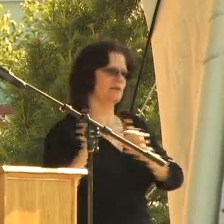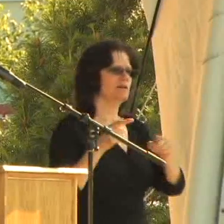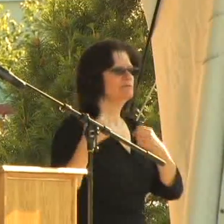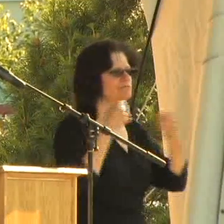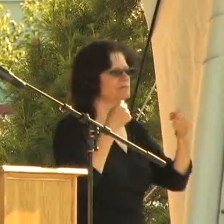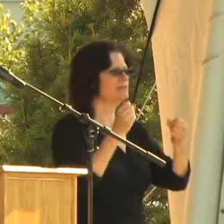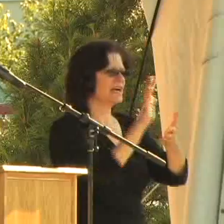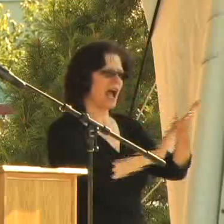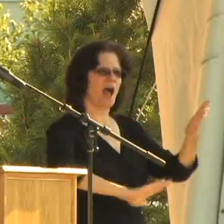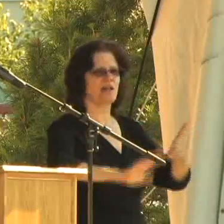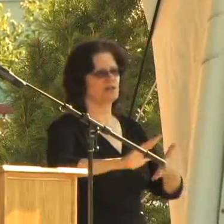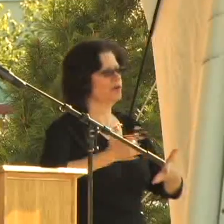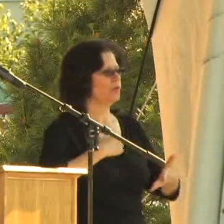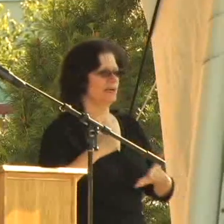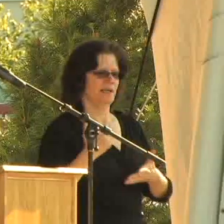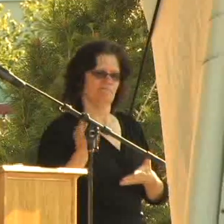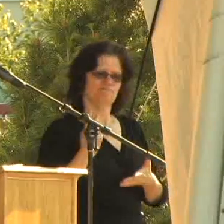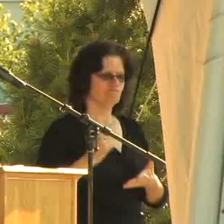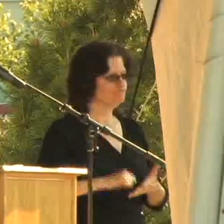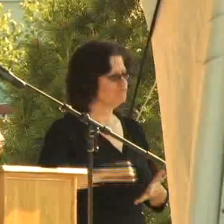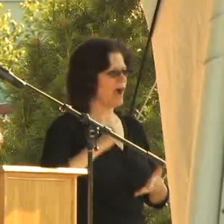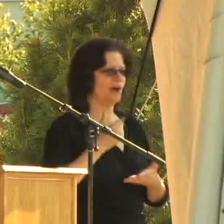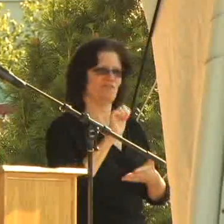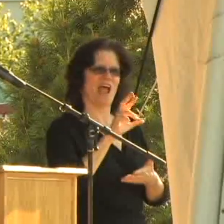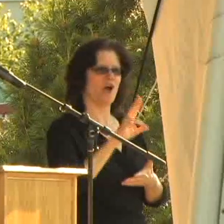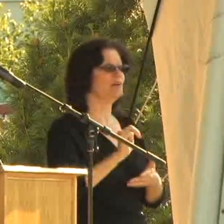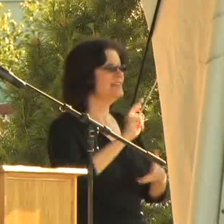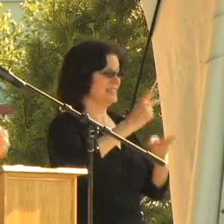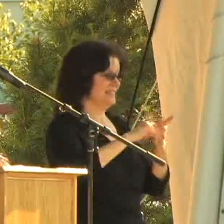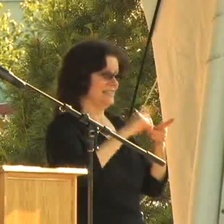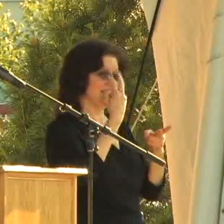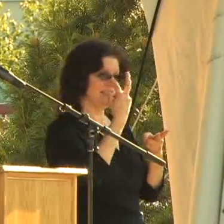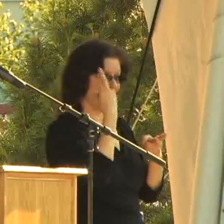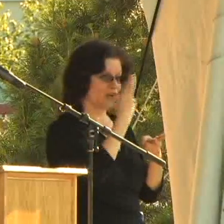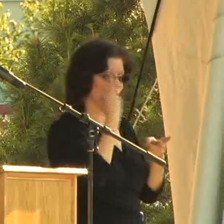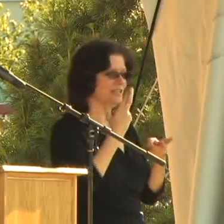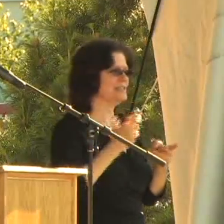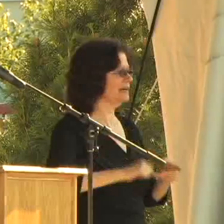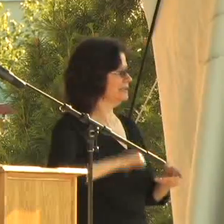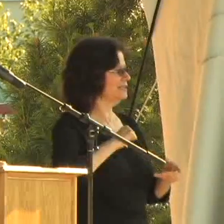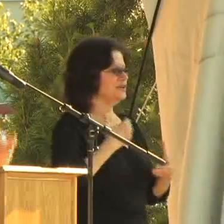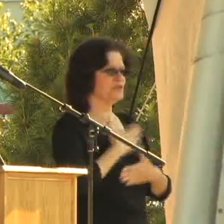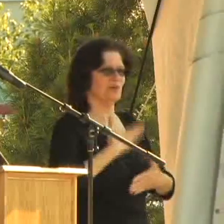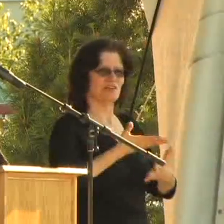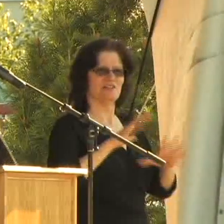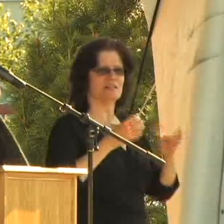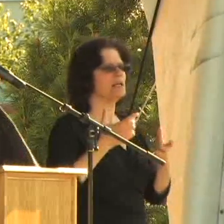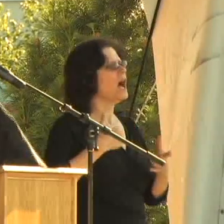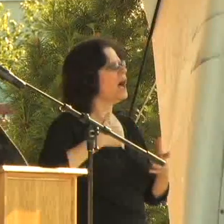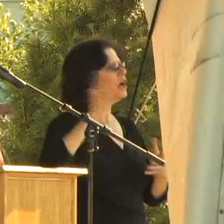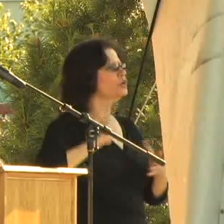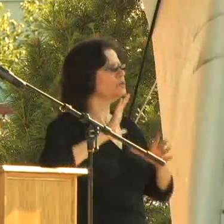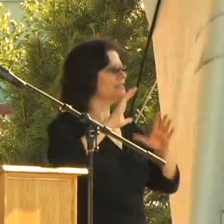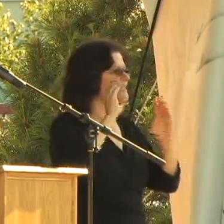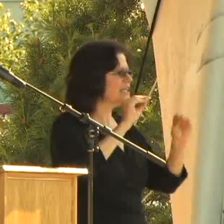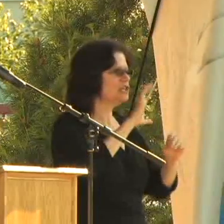more proud of the young man he's become. The second reason why I'm particularly pleased to speak to this class is because I used to teach at